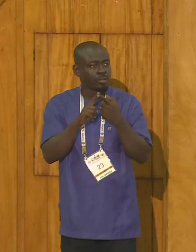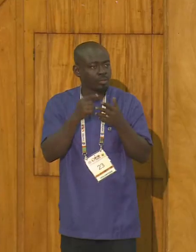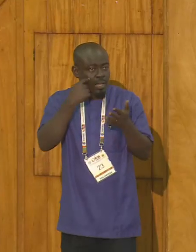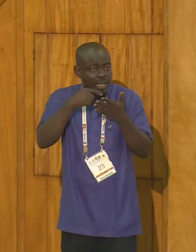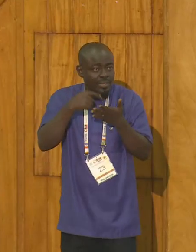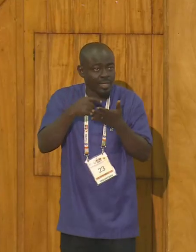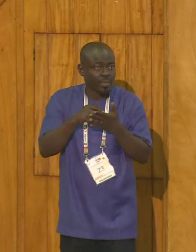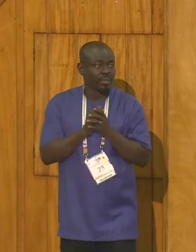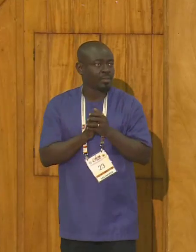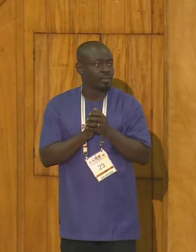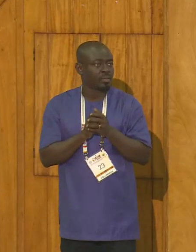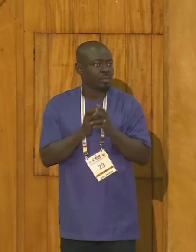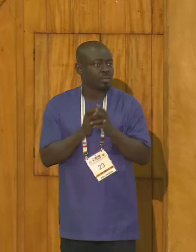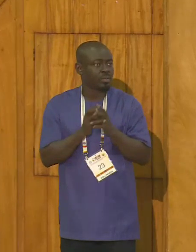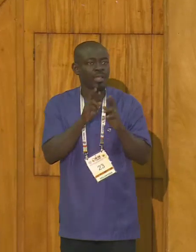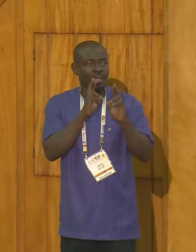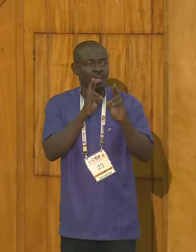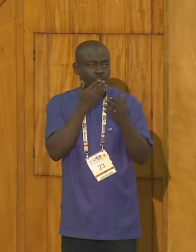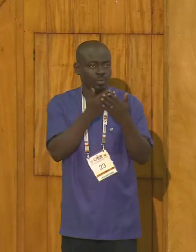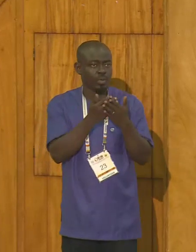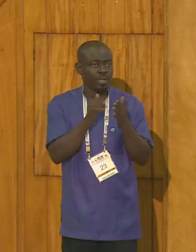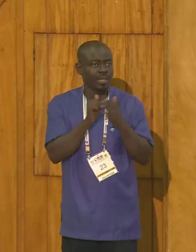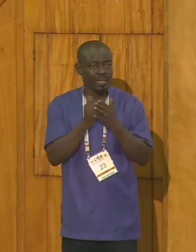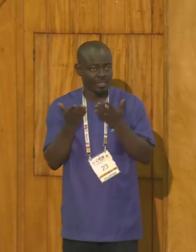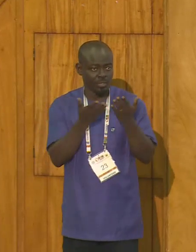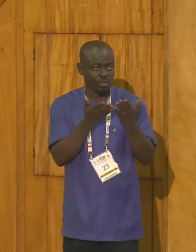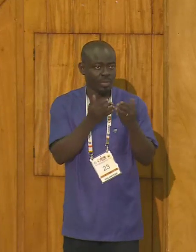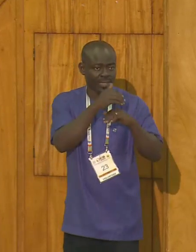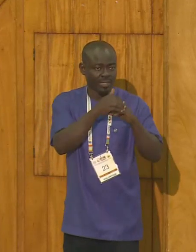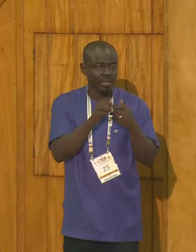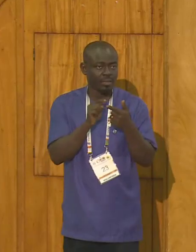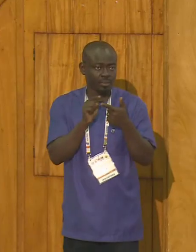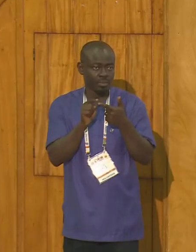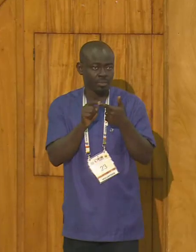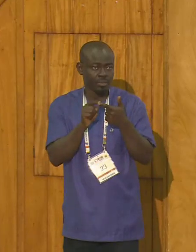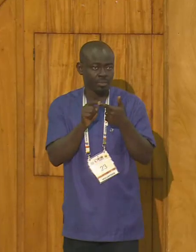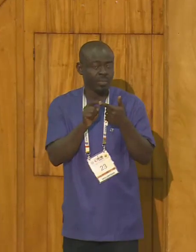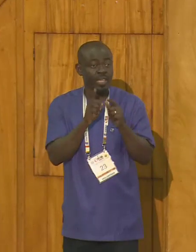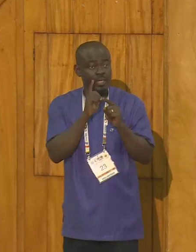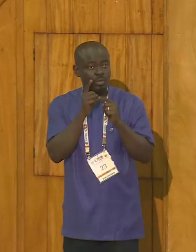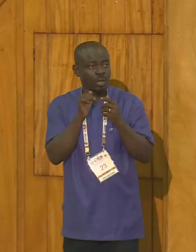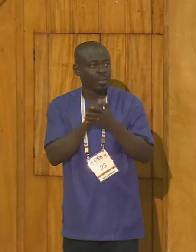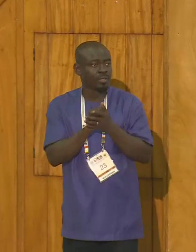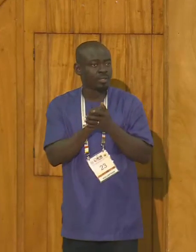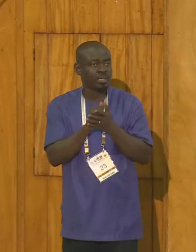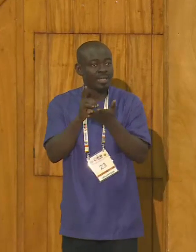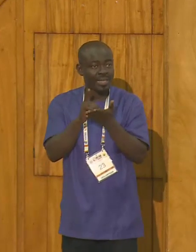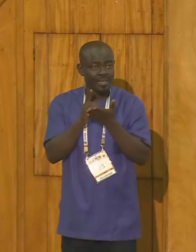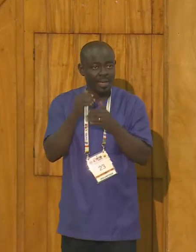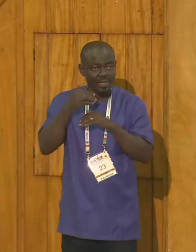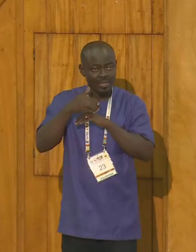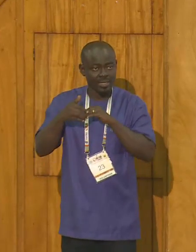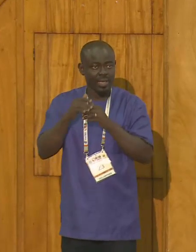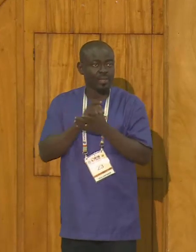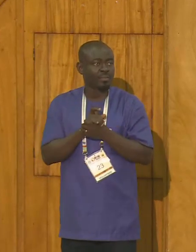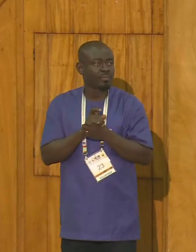look for those signs so that they can respond. That's the supply side. And now our previous presenter has talked about the demand side.